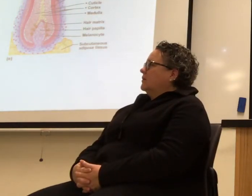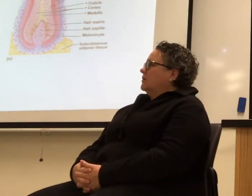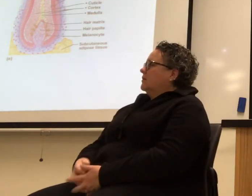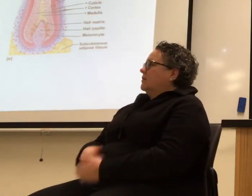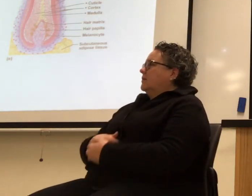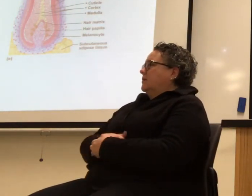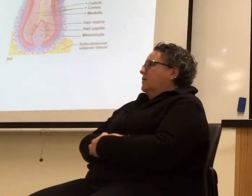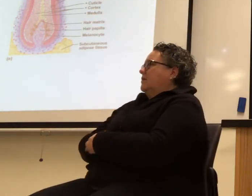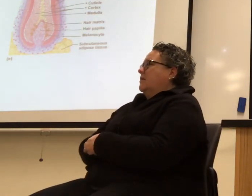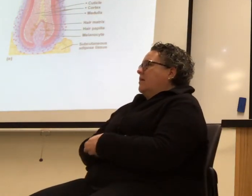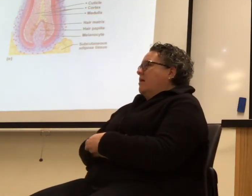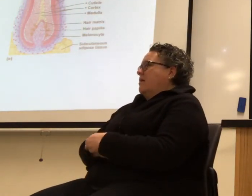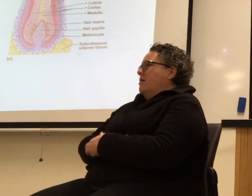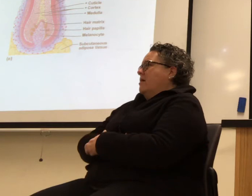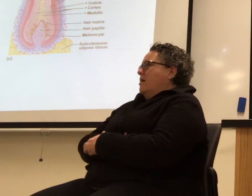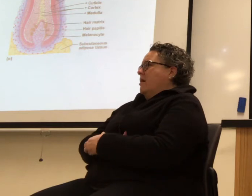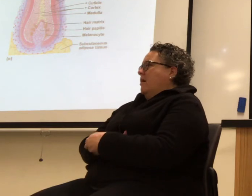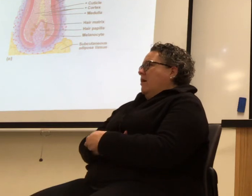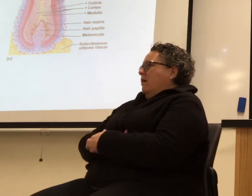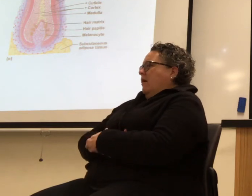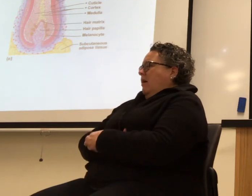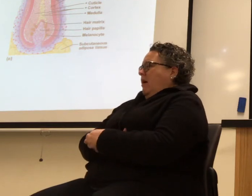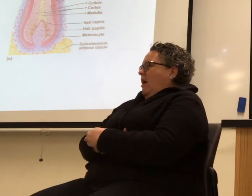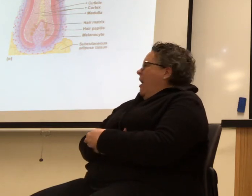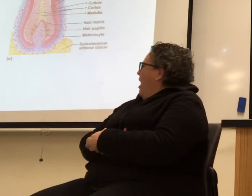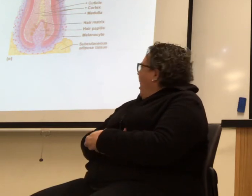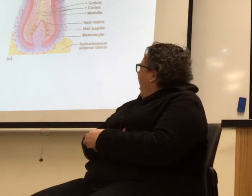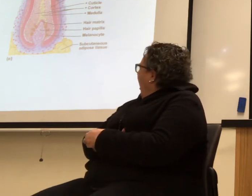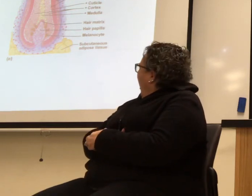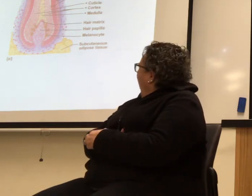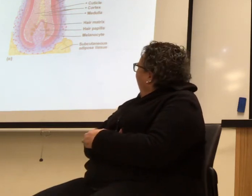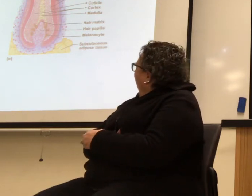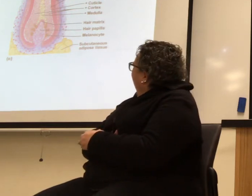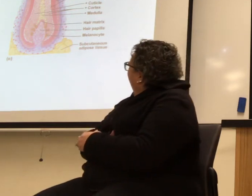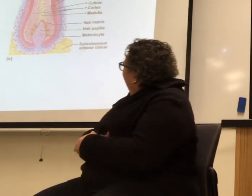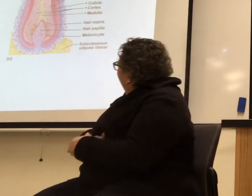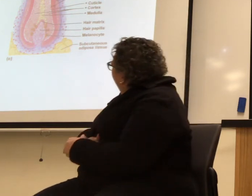Infolding of epidermis